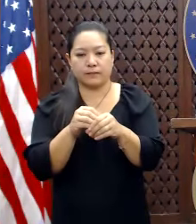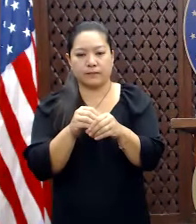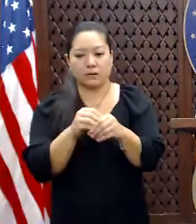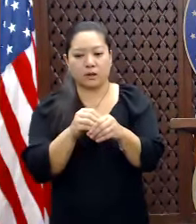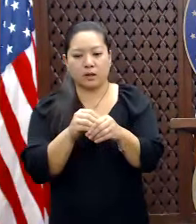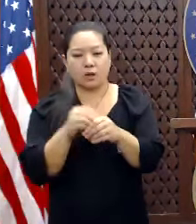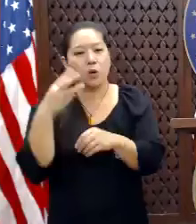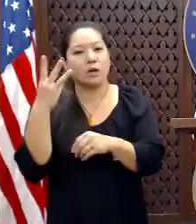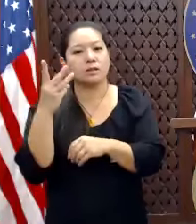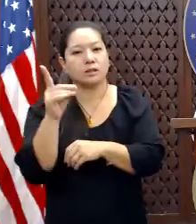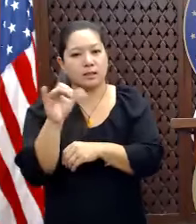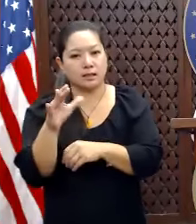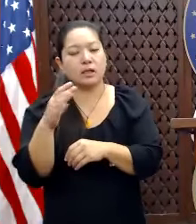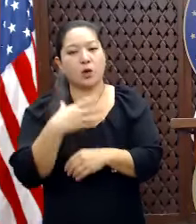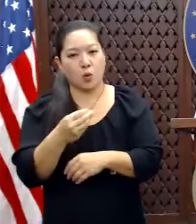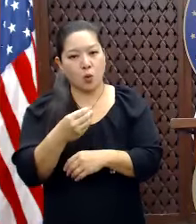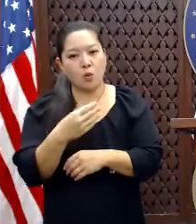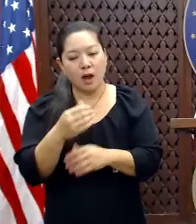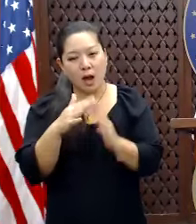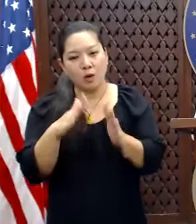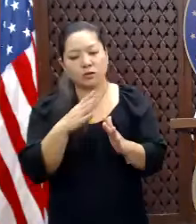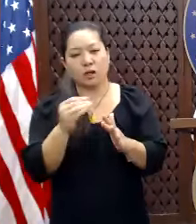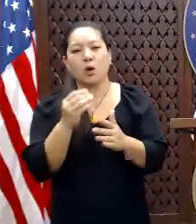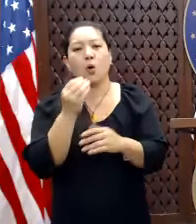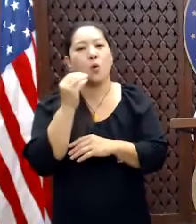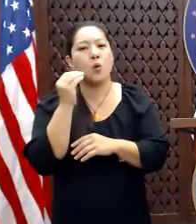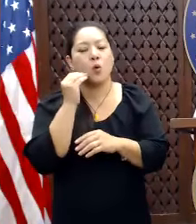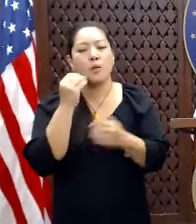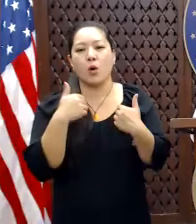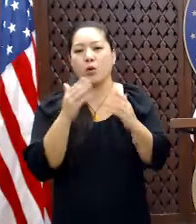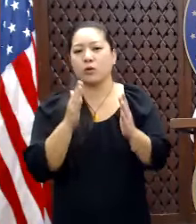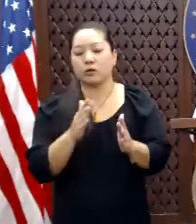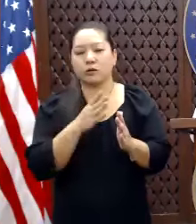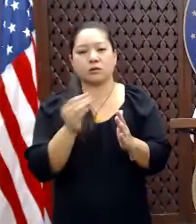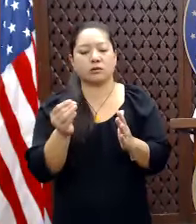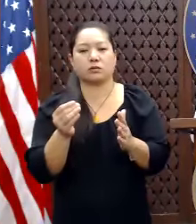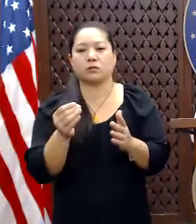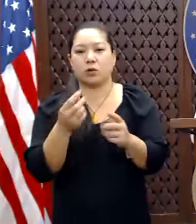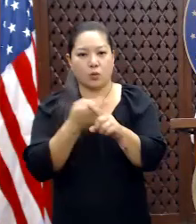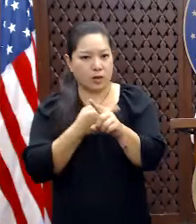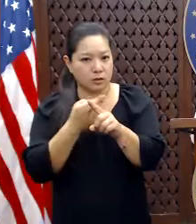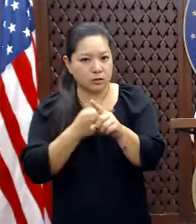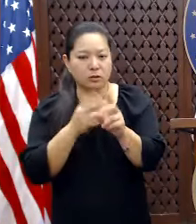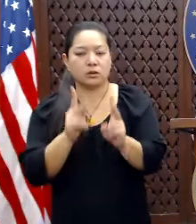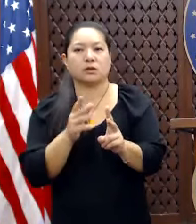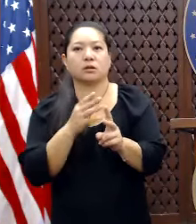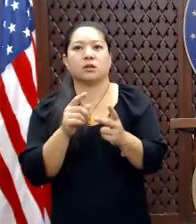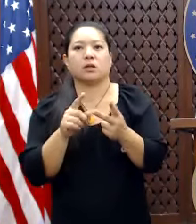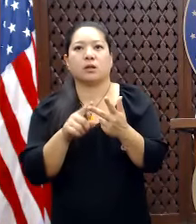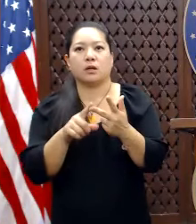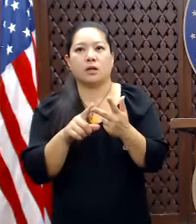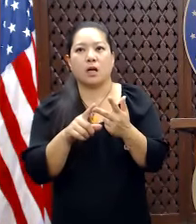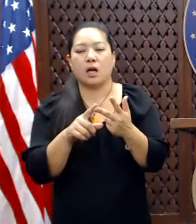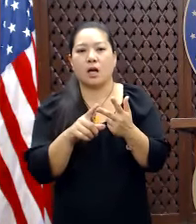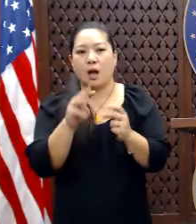that addresses homeowners and renters and even for forbearance of mortgages for a couple of